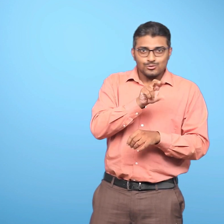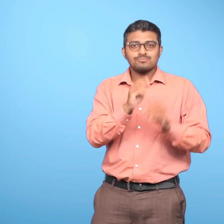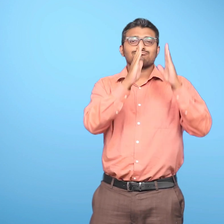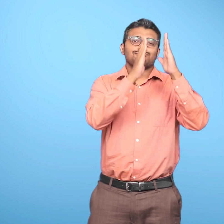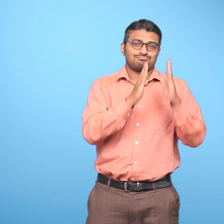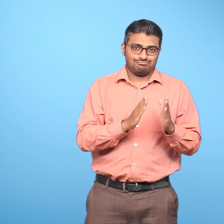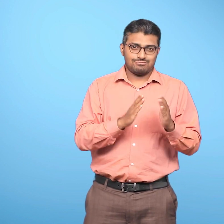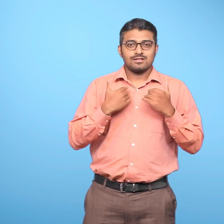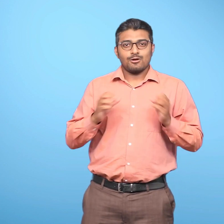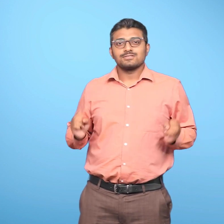no.